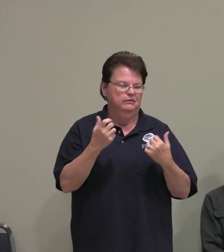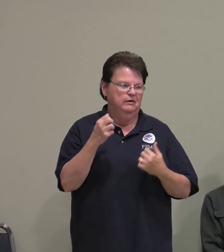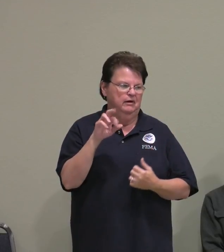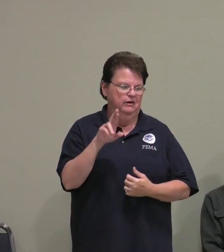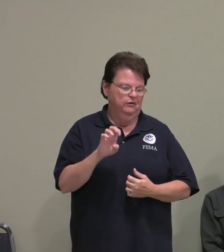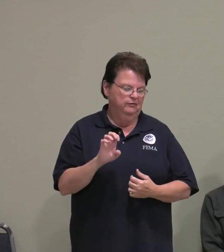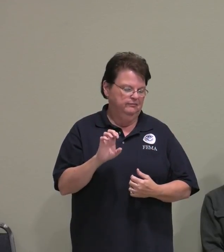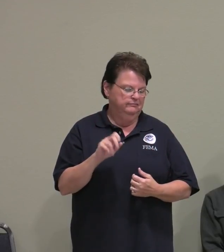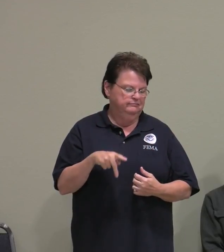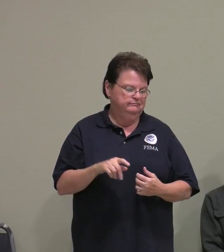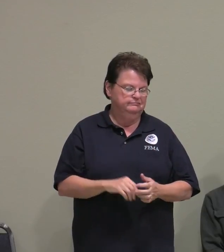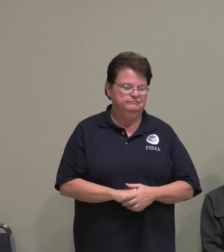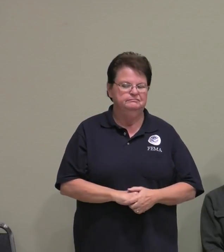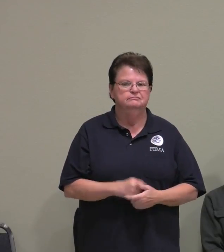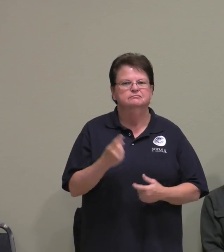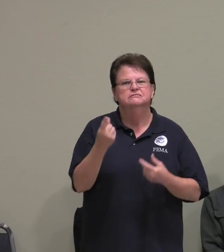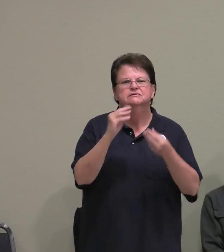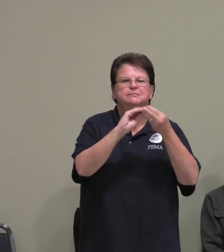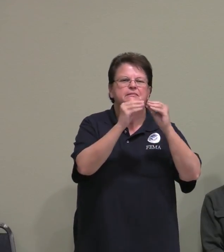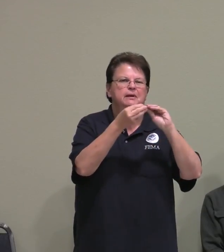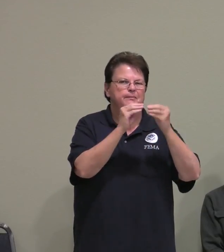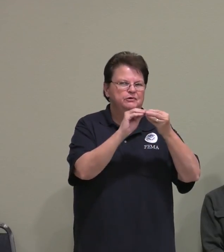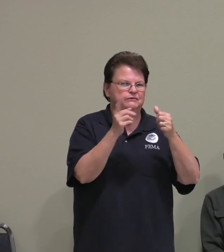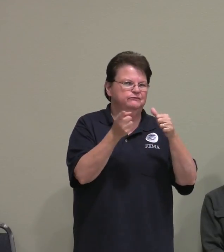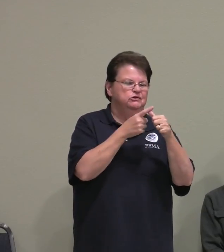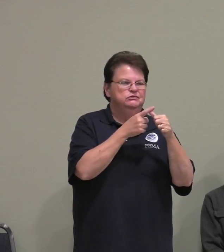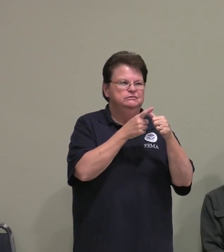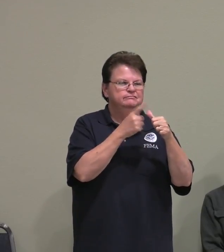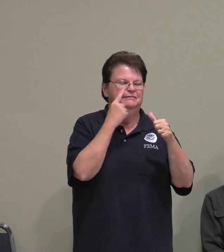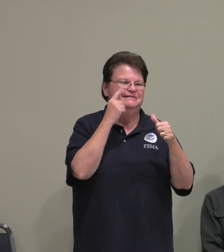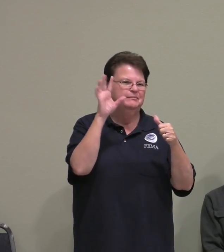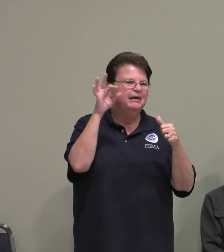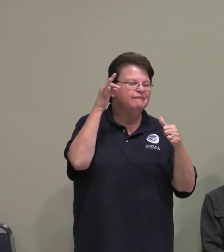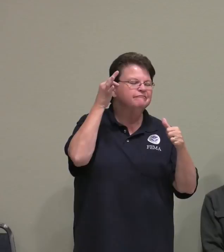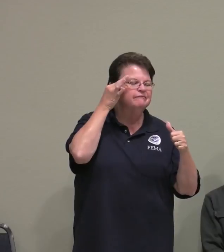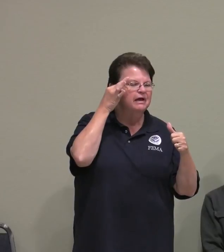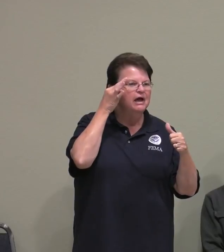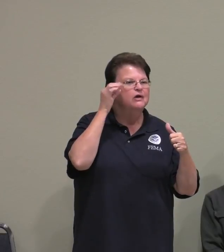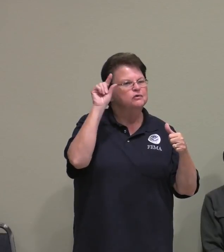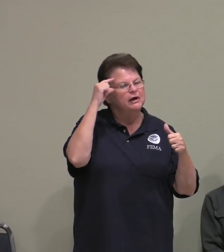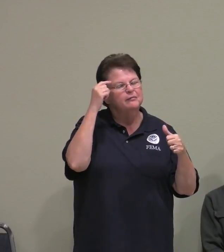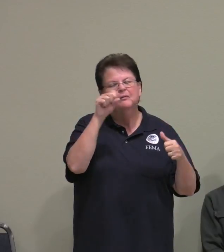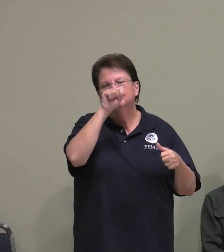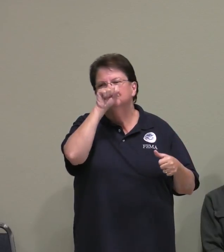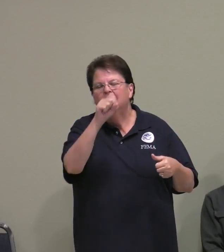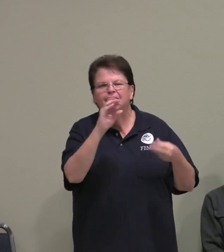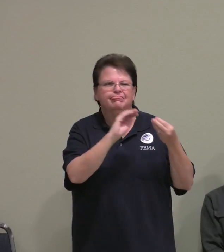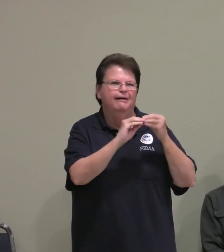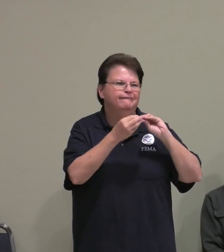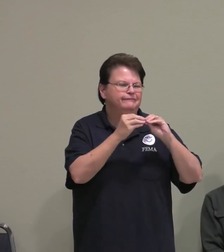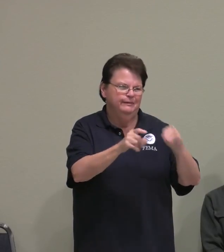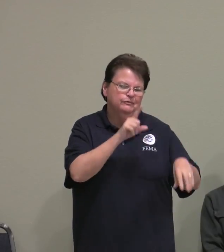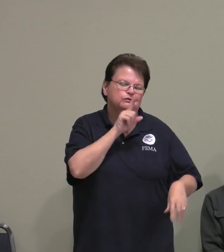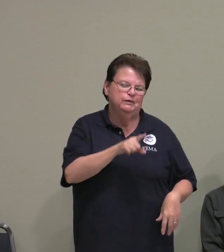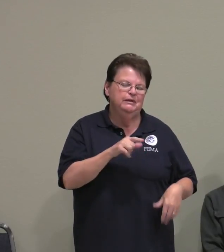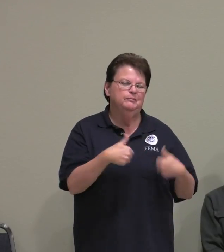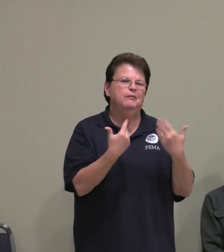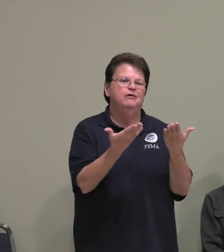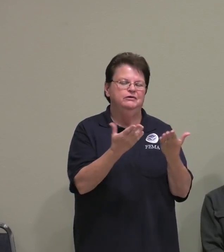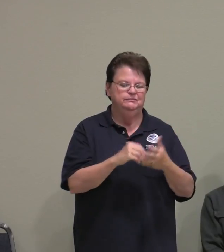I'm going to start off with just a few little statistics because I'm from the federal government, and we love statistics. And so I want to provide those to you real quick.